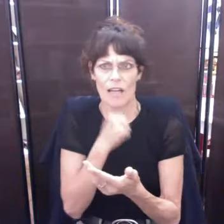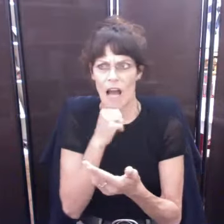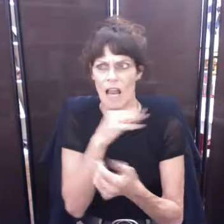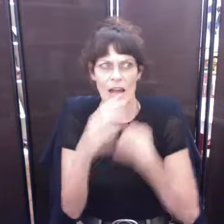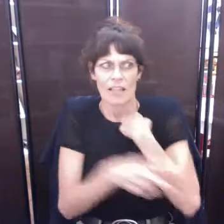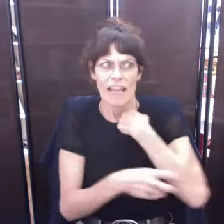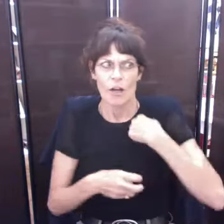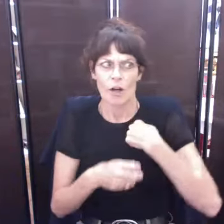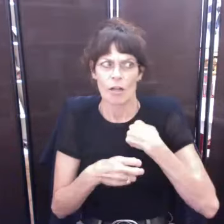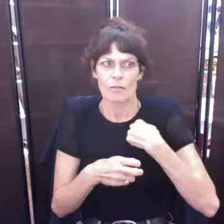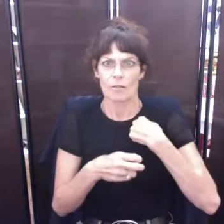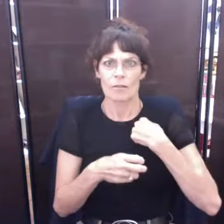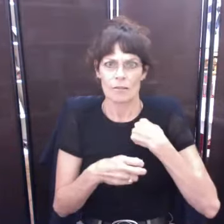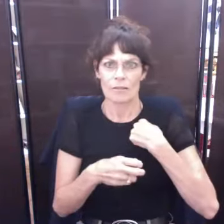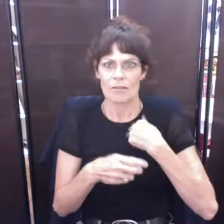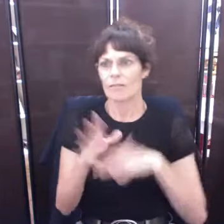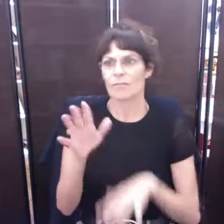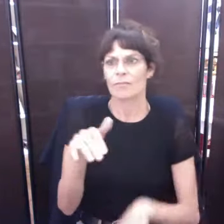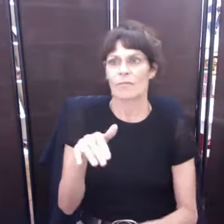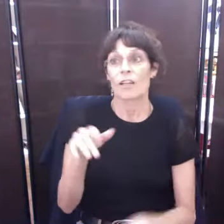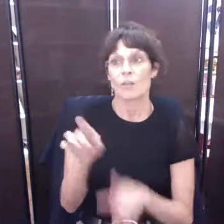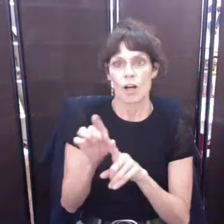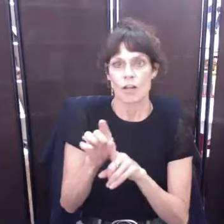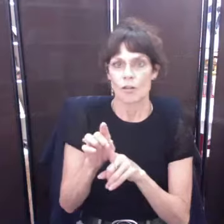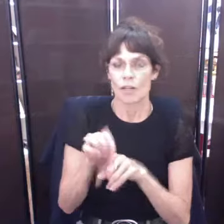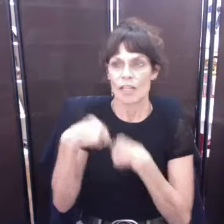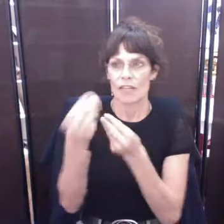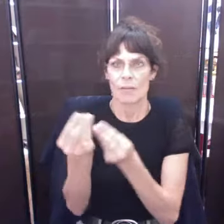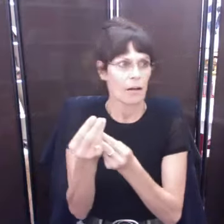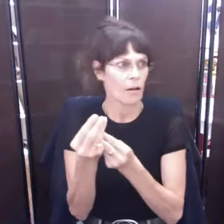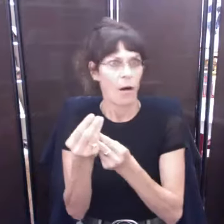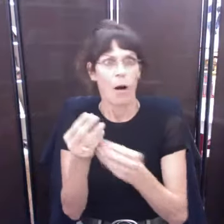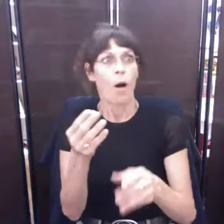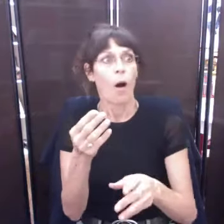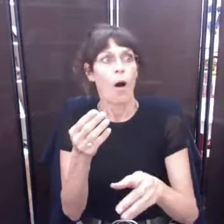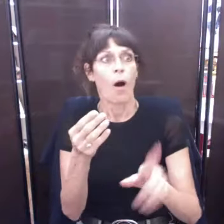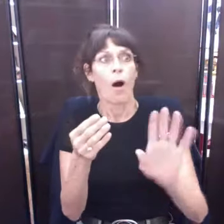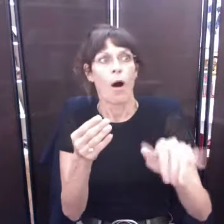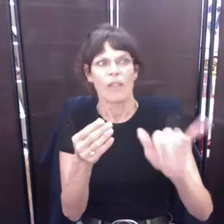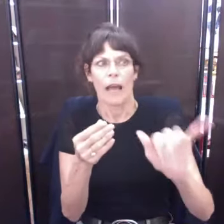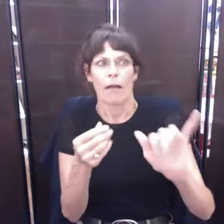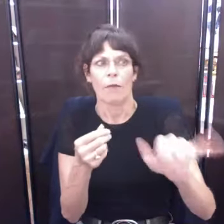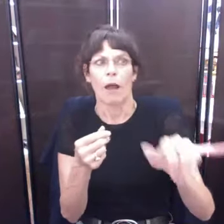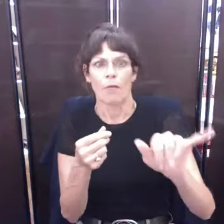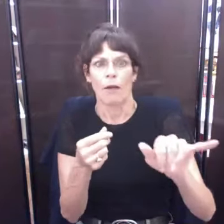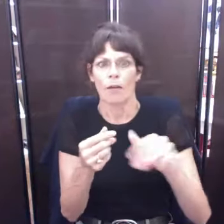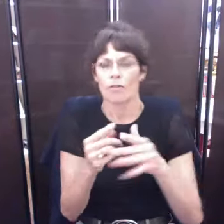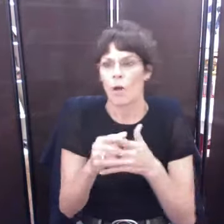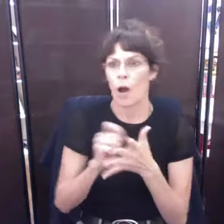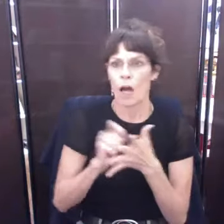taker. And she said, but you're also going to give it back. And I said, yeah. And so I wrote a whole lot of notes and I started